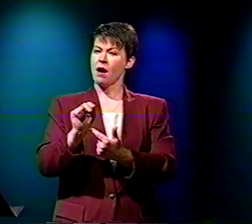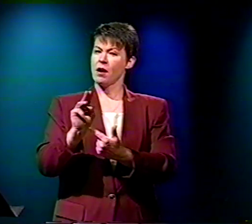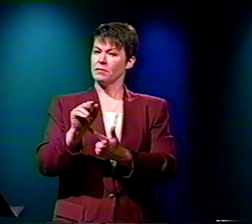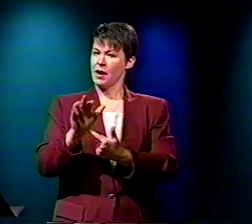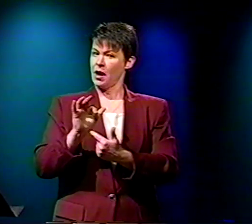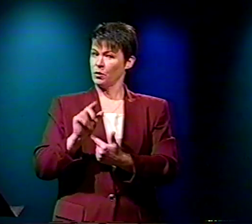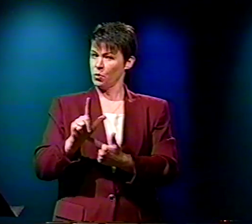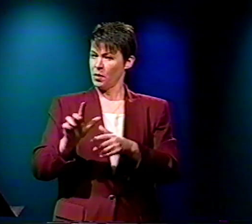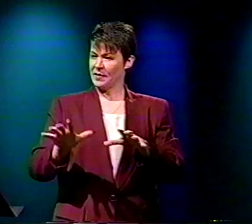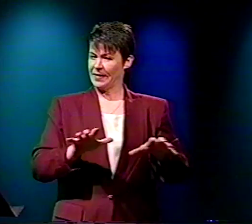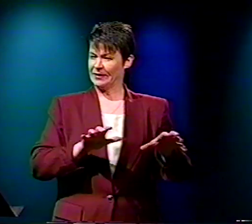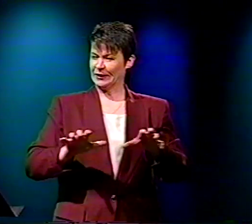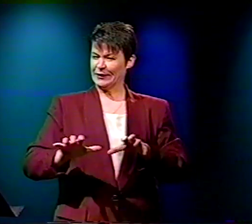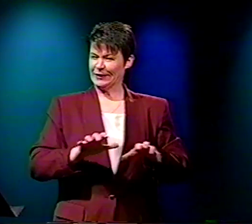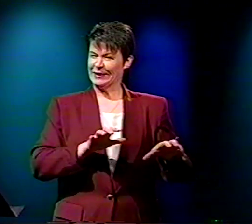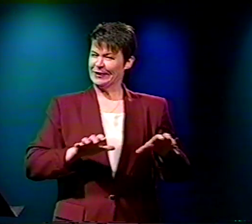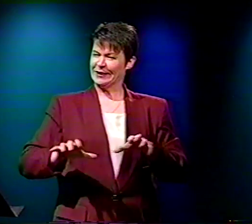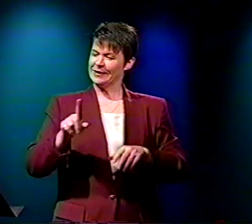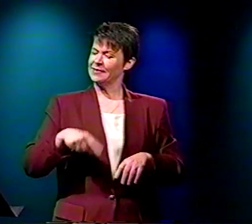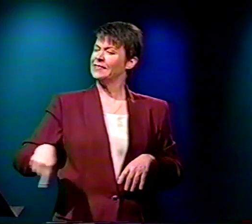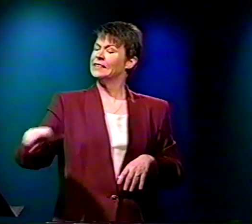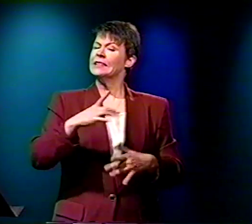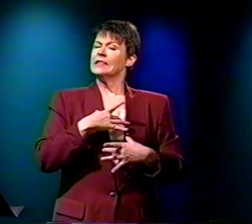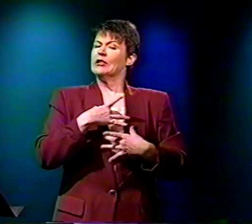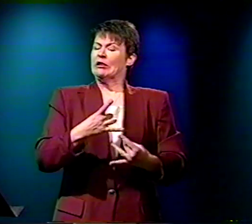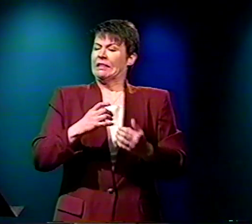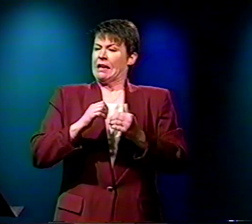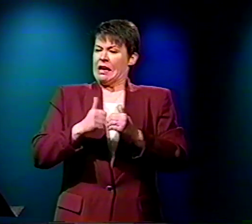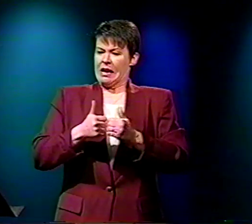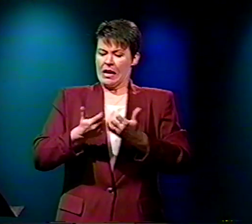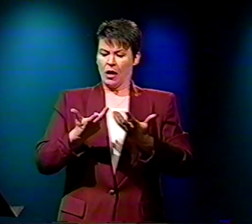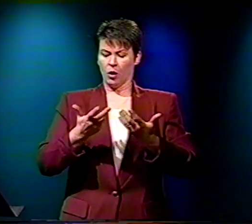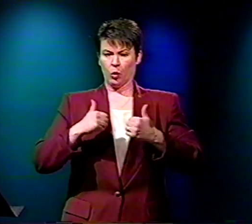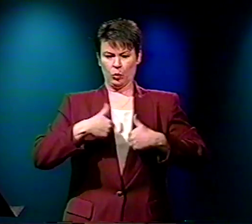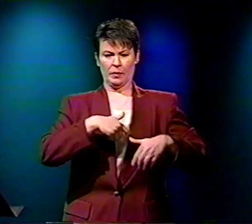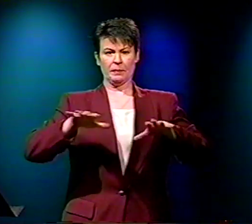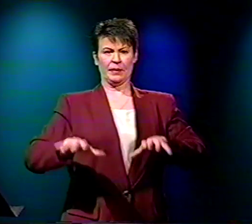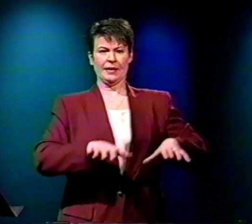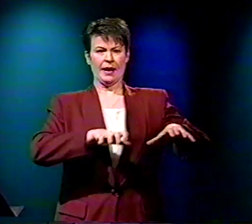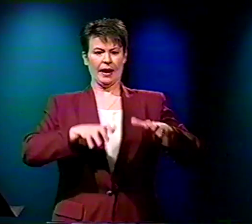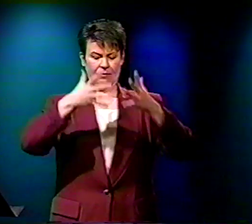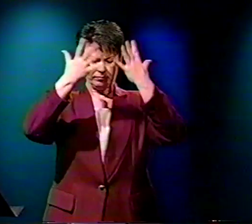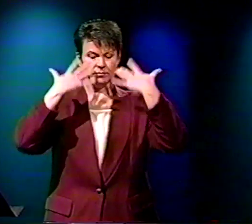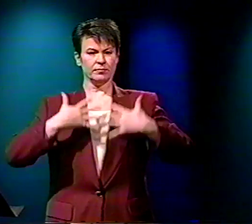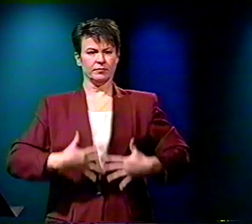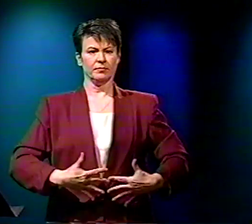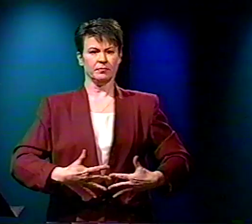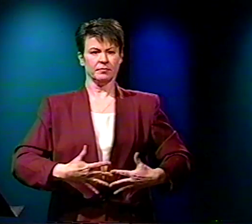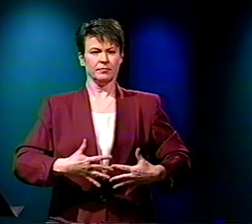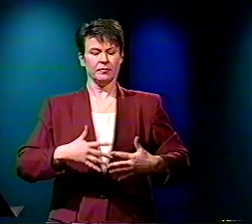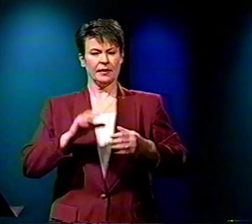Next, I'd like to address nonverbal and non-manual behaviors, because it's interesting how we